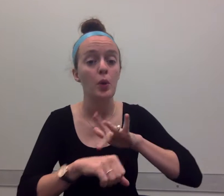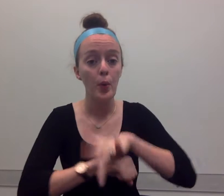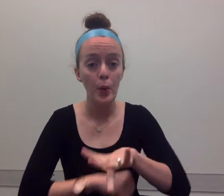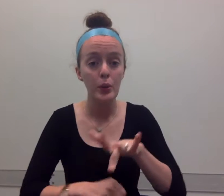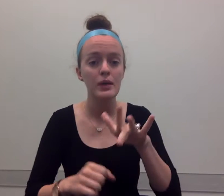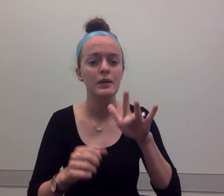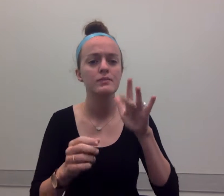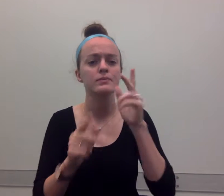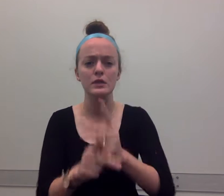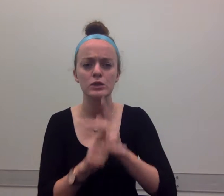was working correctly.